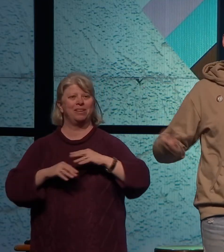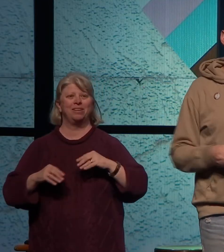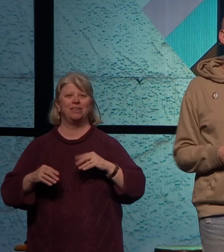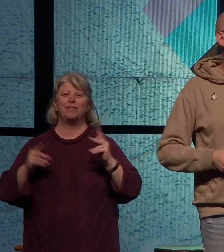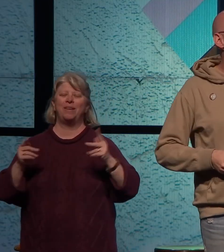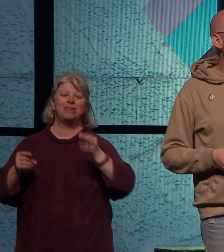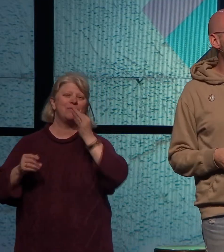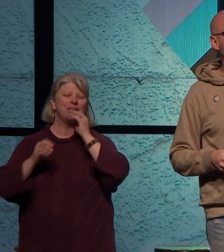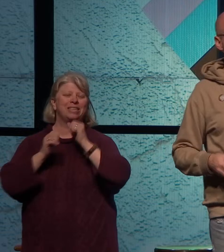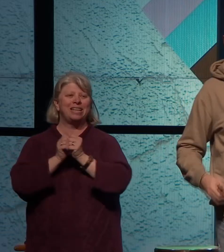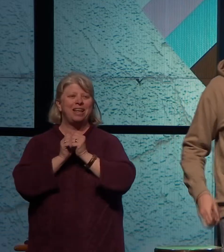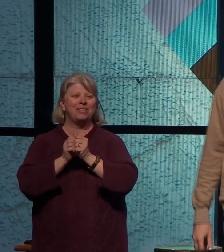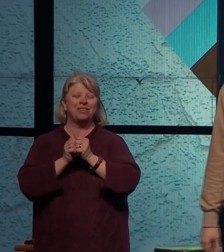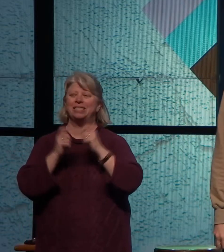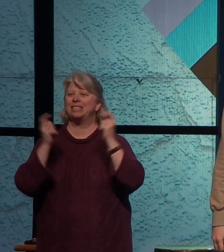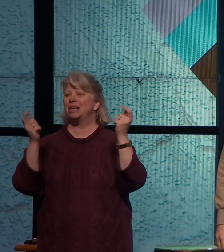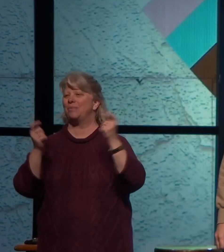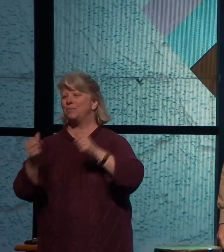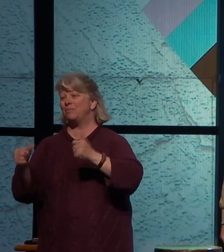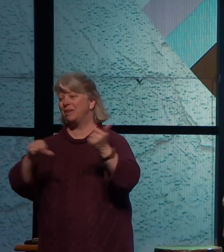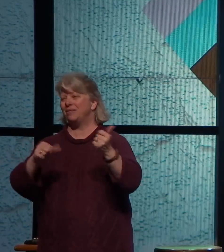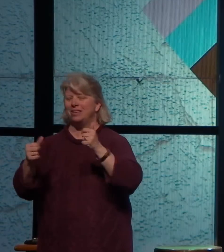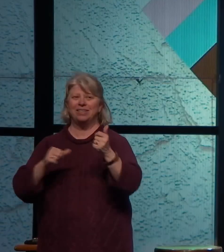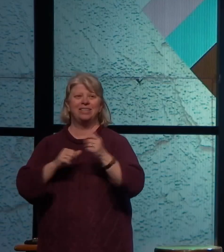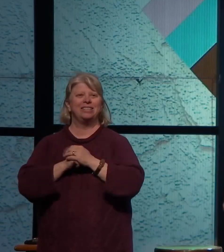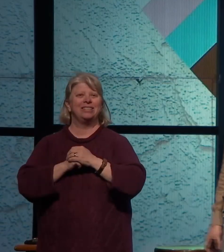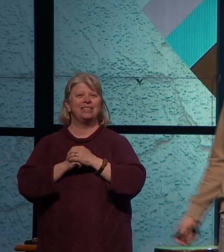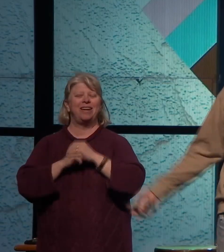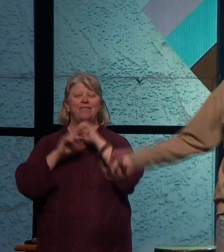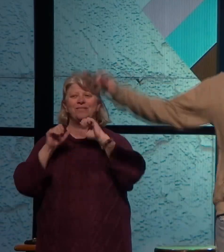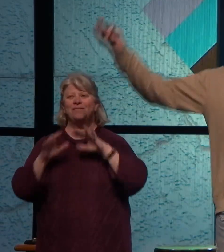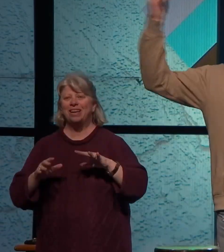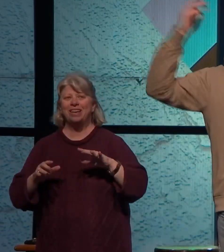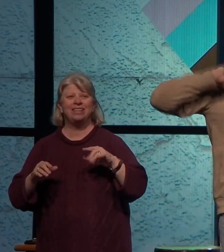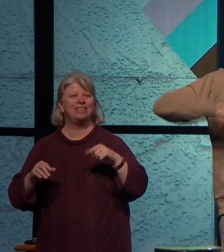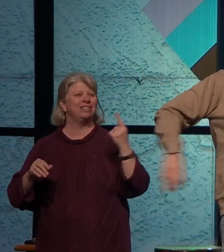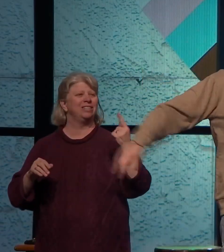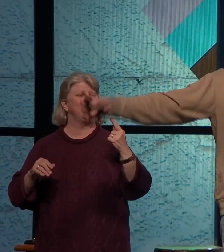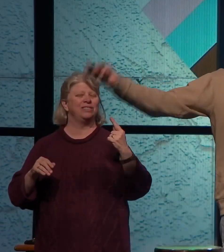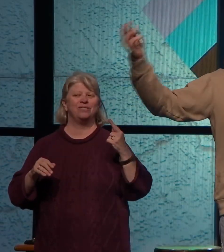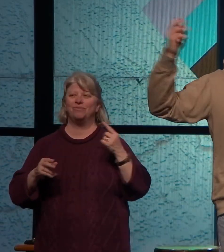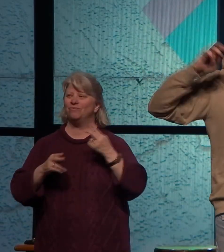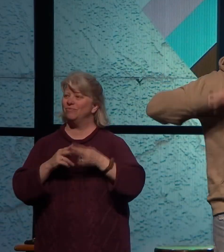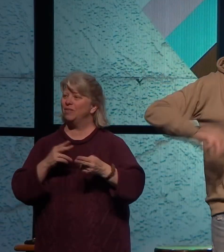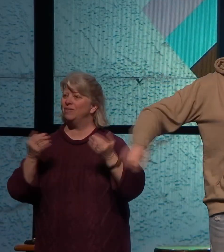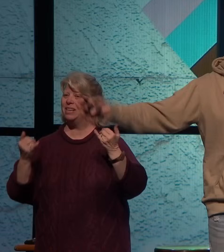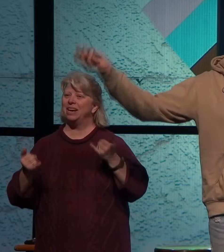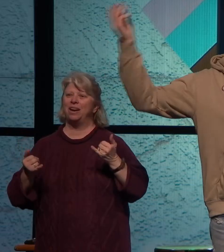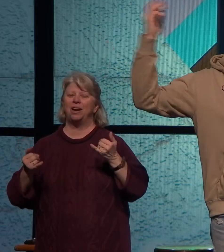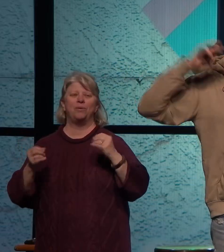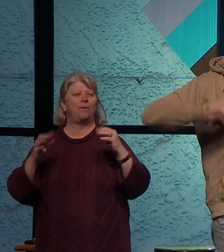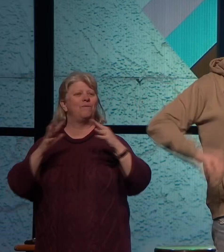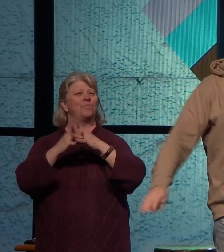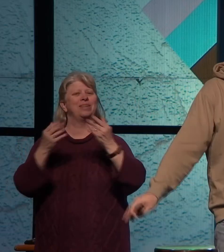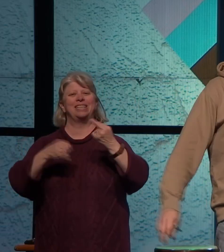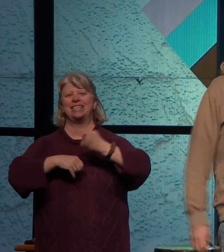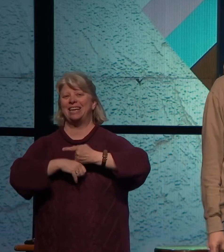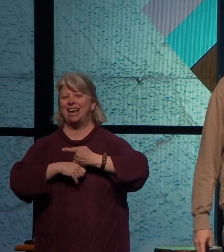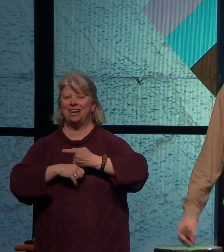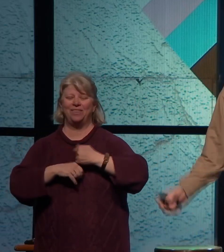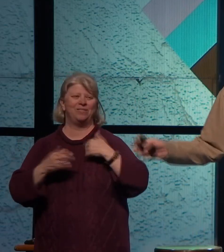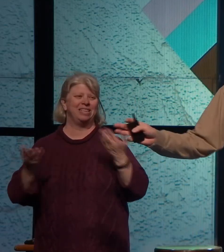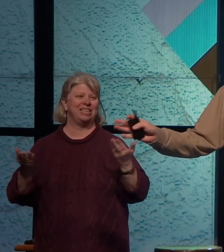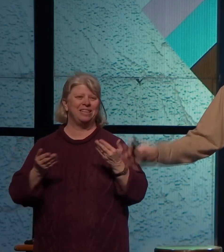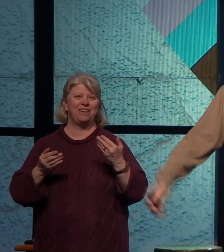have communion together. We're going to celebrate some baptisms. Have a blessing. Just breathe, right? There's no football today. Breathe. We're going to be here